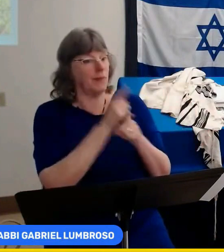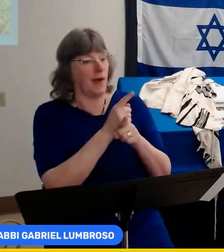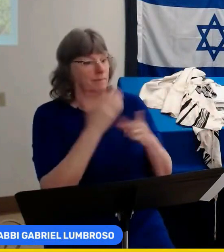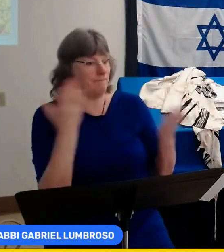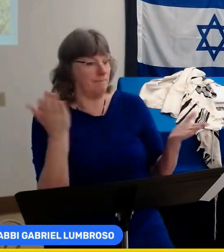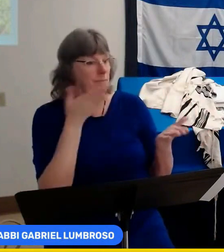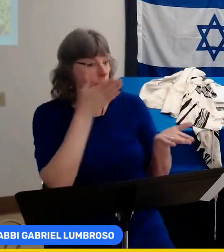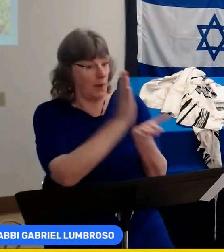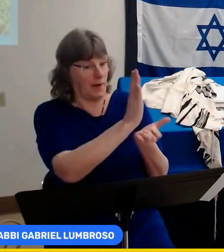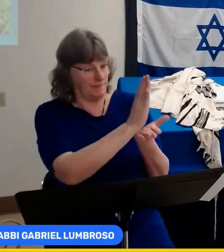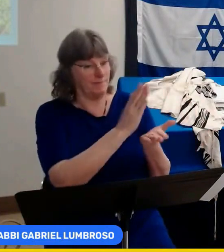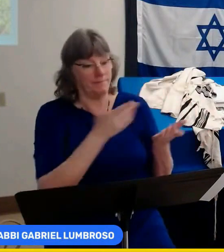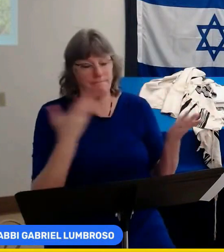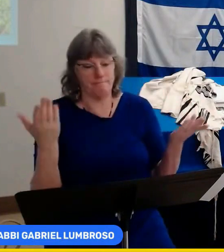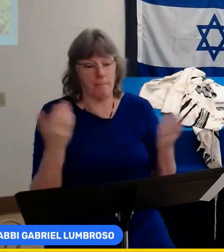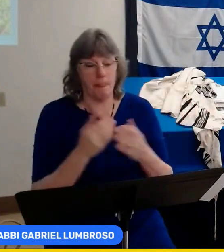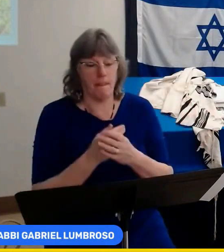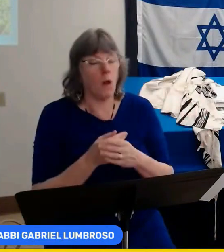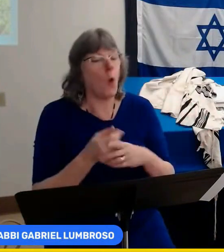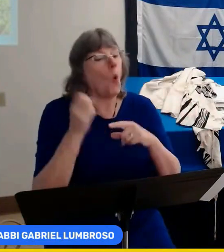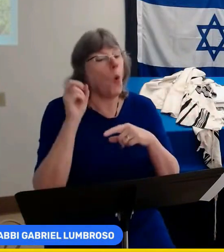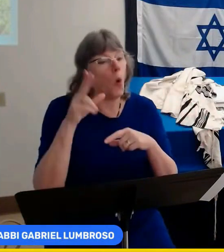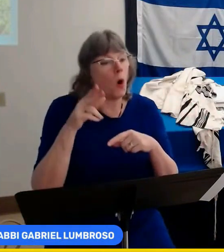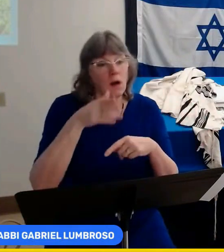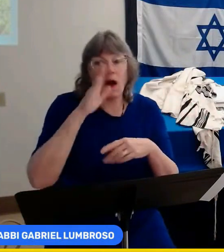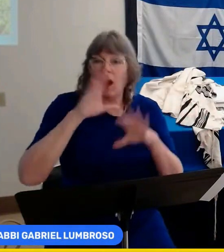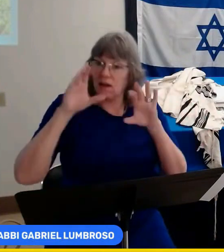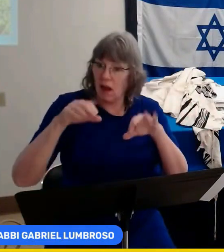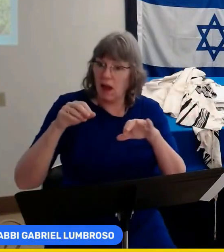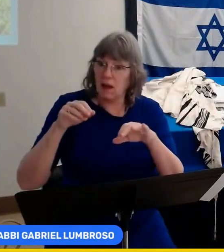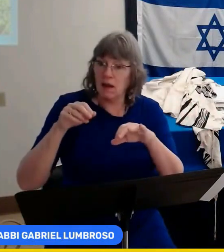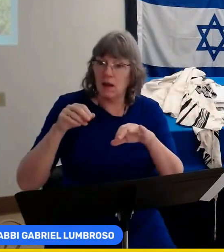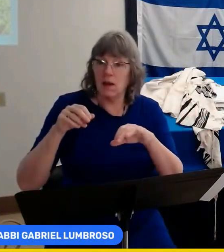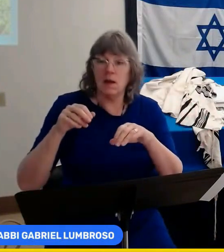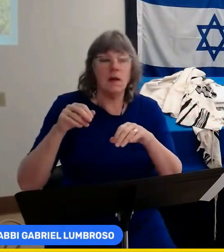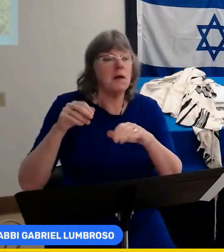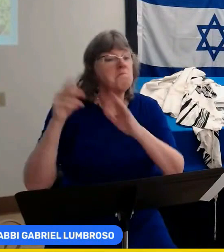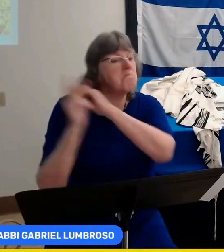can also punish somebody who didn't do anything wrong, like Job.